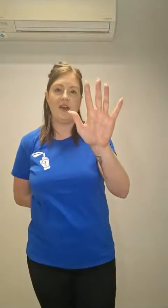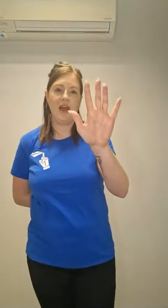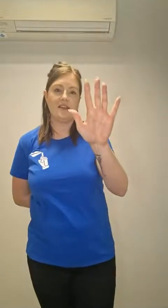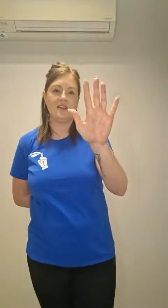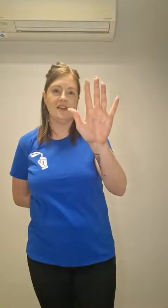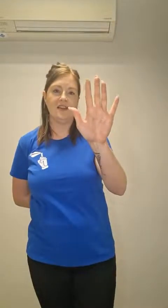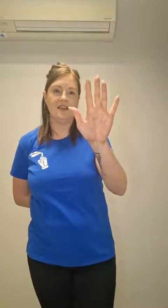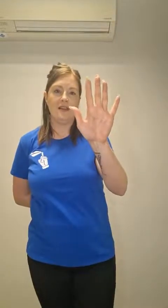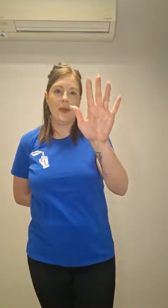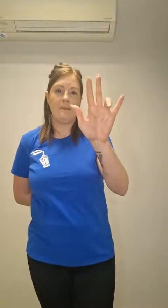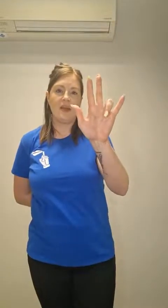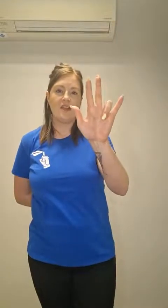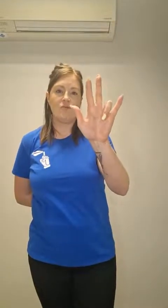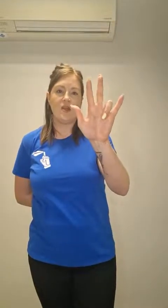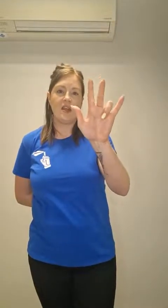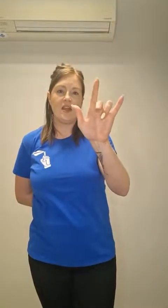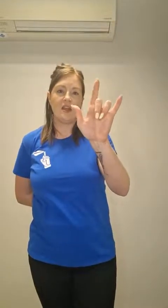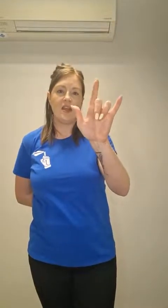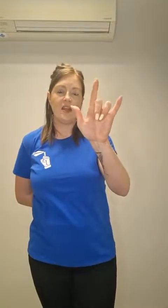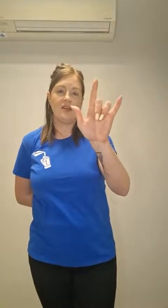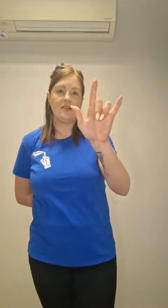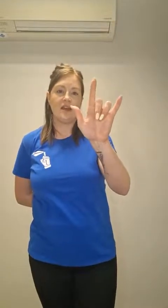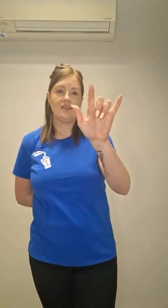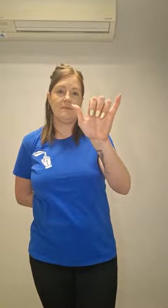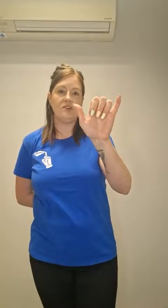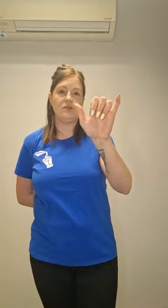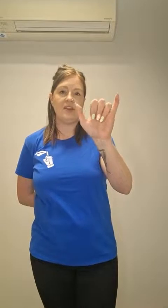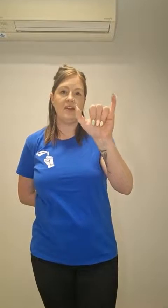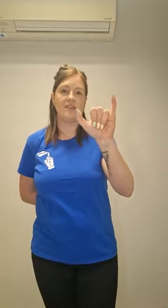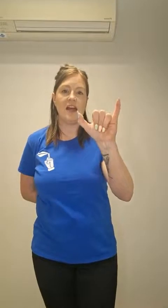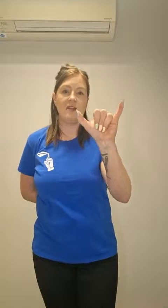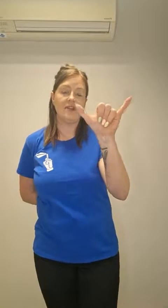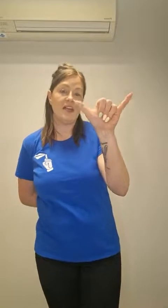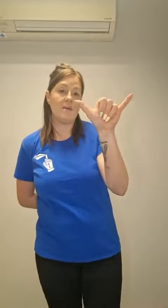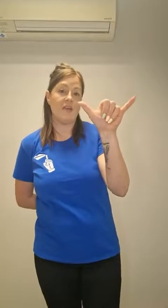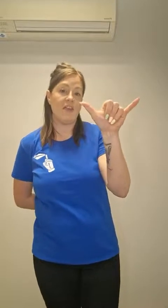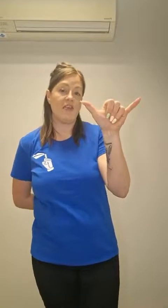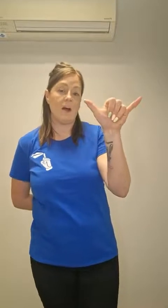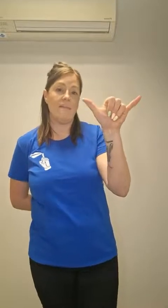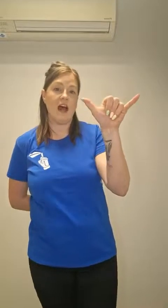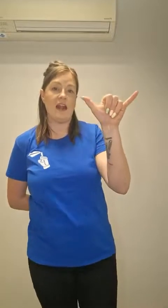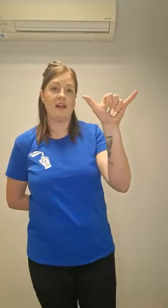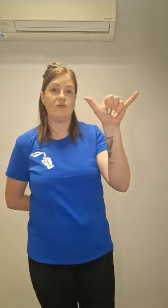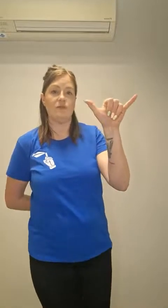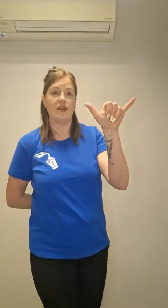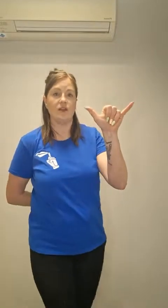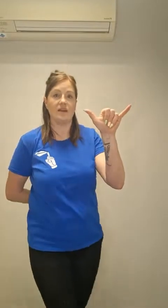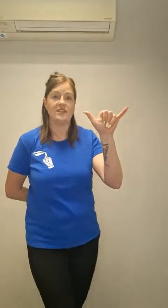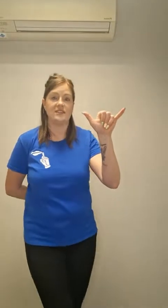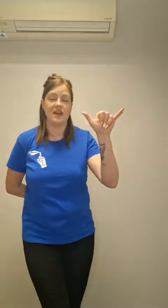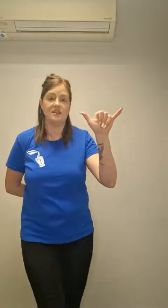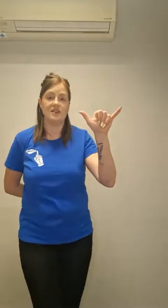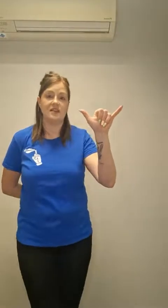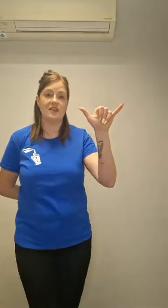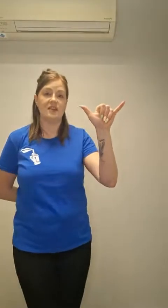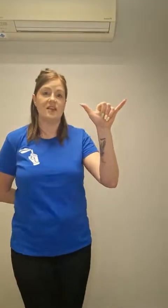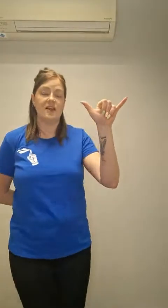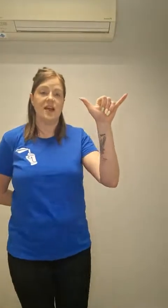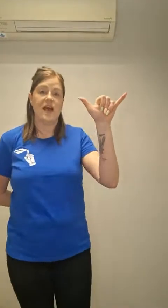hand, bend our ring, index and middle finger down, keep that thumb and little finger extended. And this is